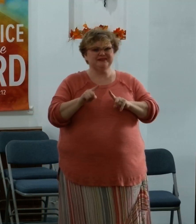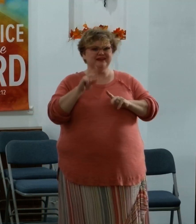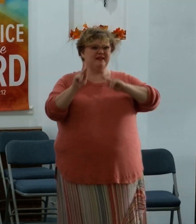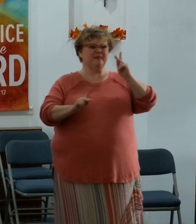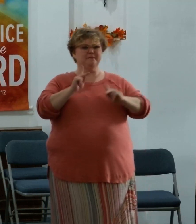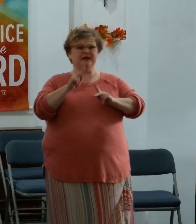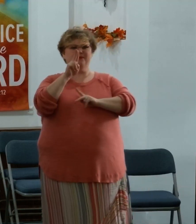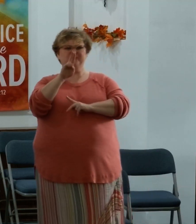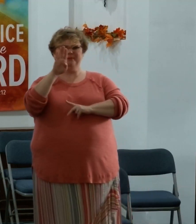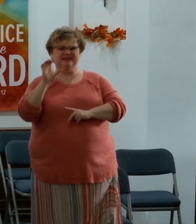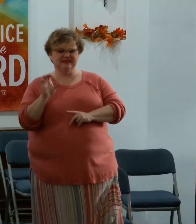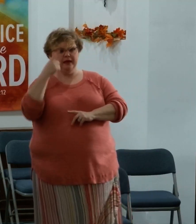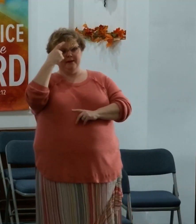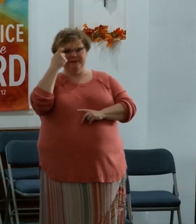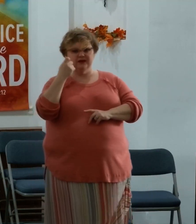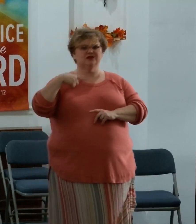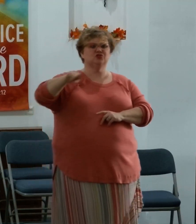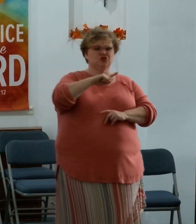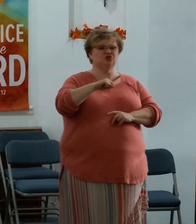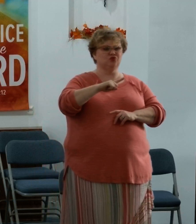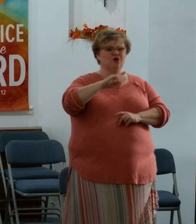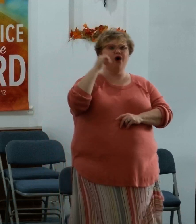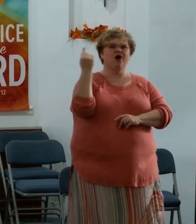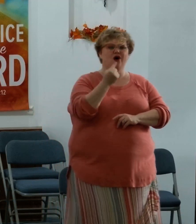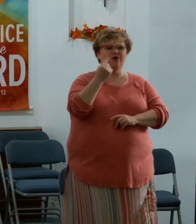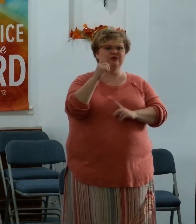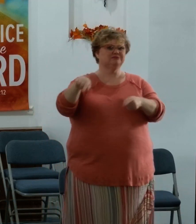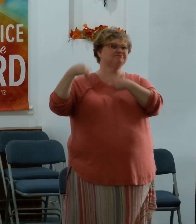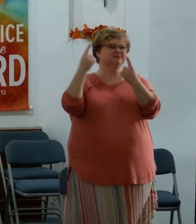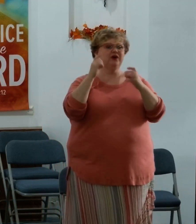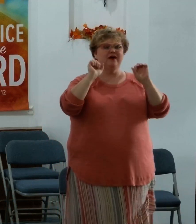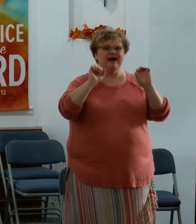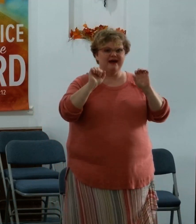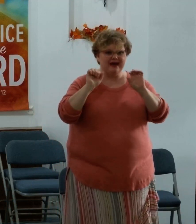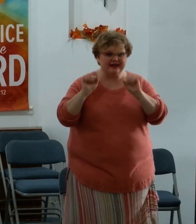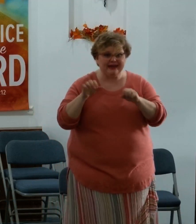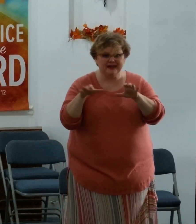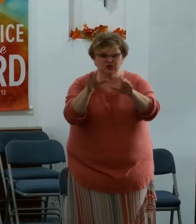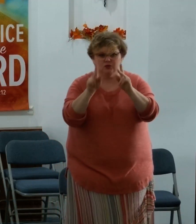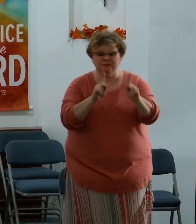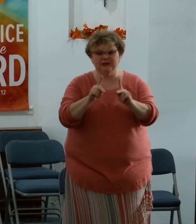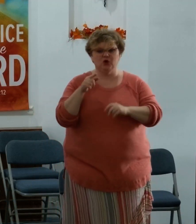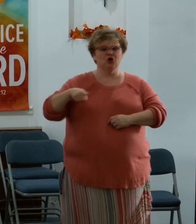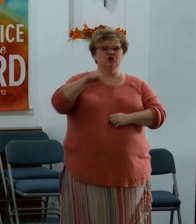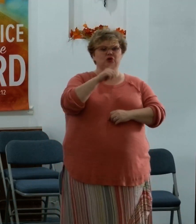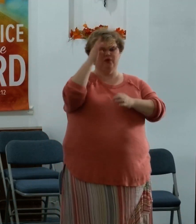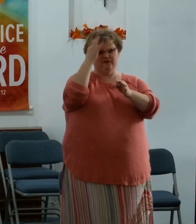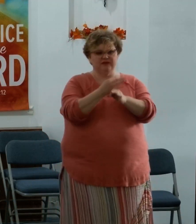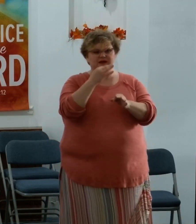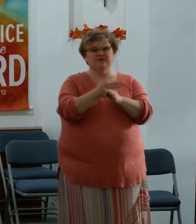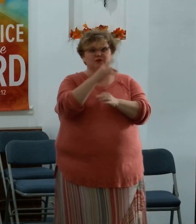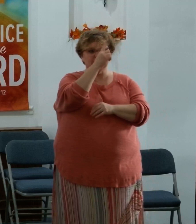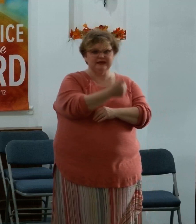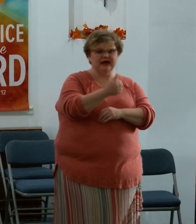Church, because you are and you were and you will be get-to people, you were faithful in your tithes and offerings, and not only did